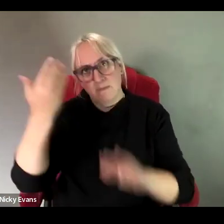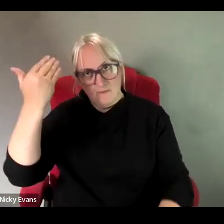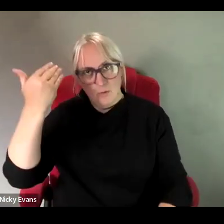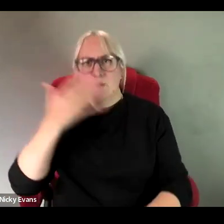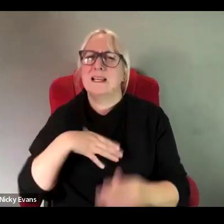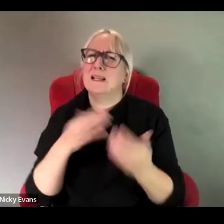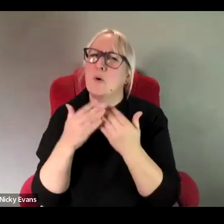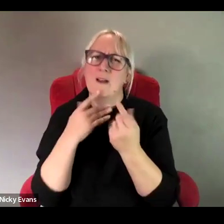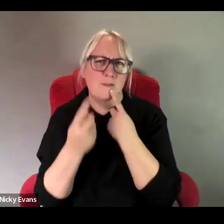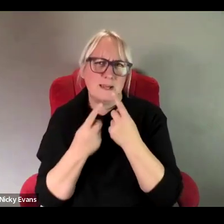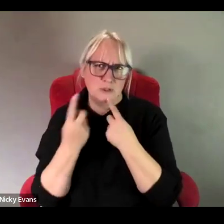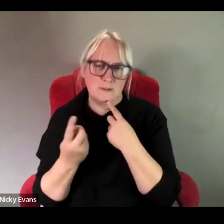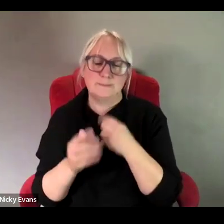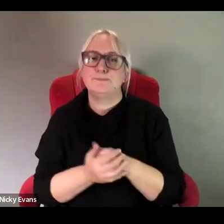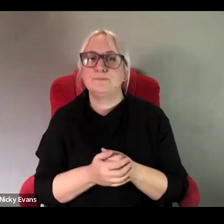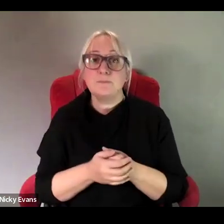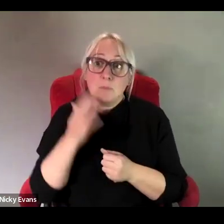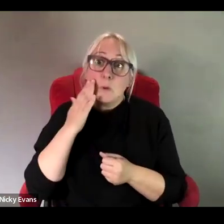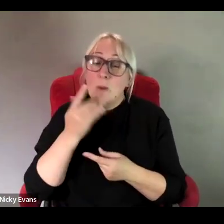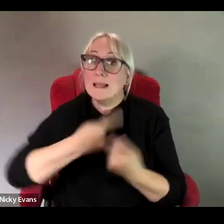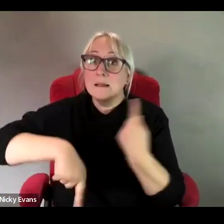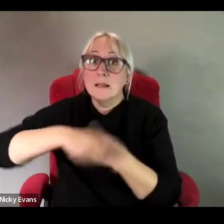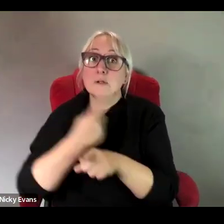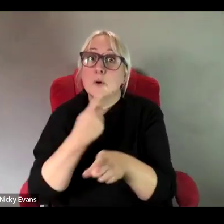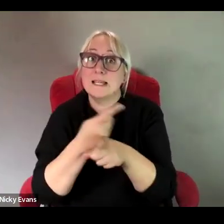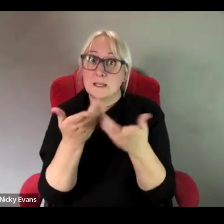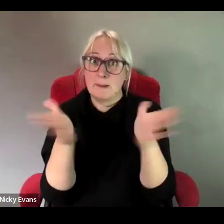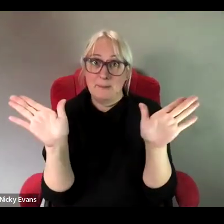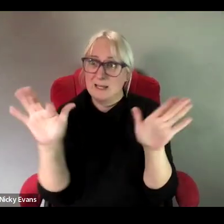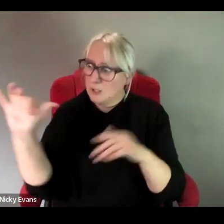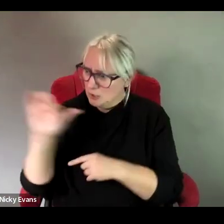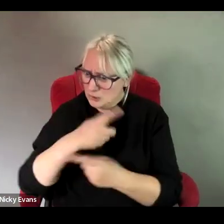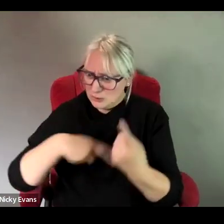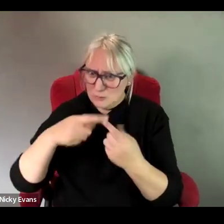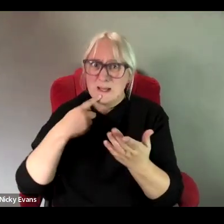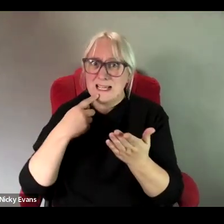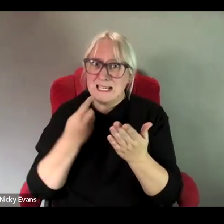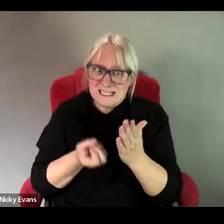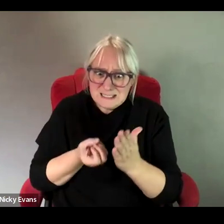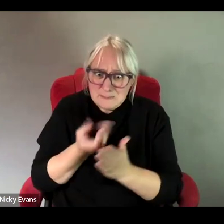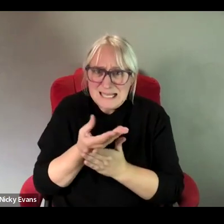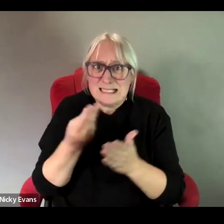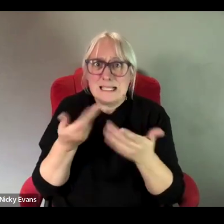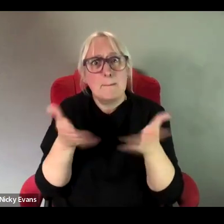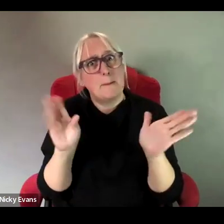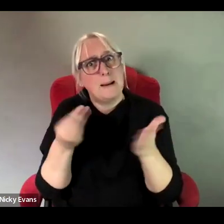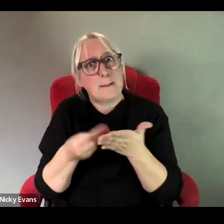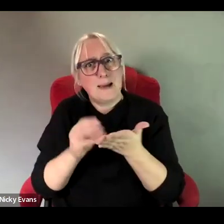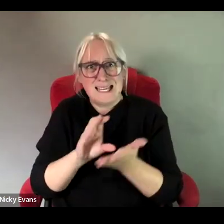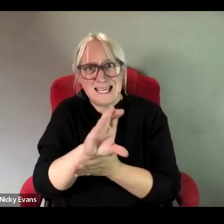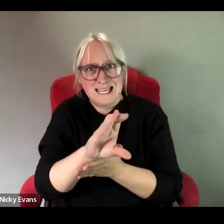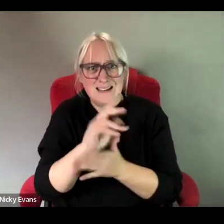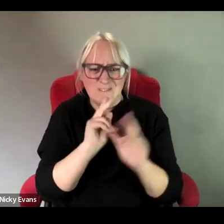know, finally, when we're talking to the public, should we be spending public money and NHS appointments being taken up on causing